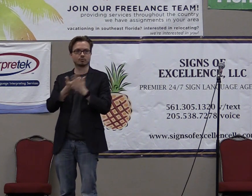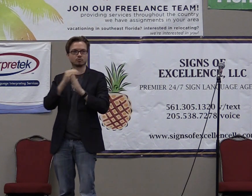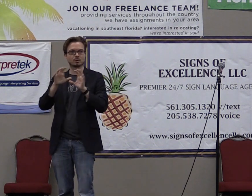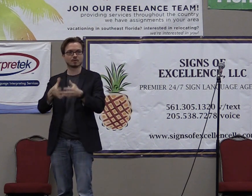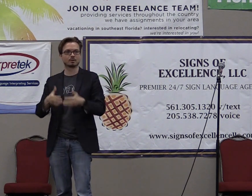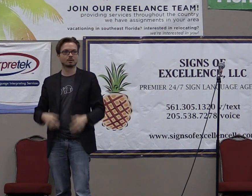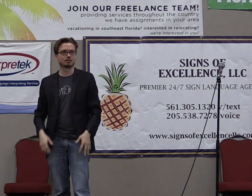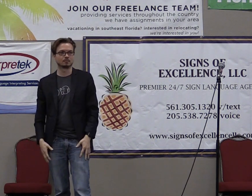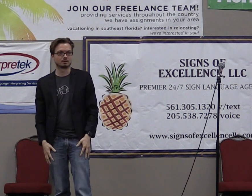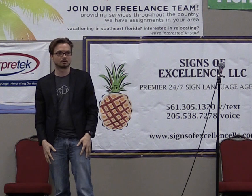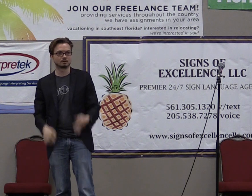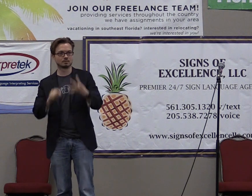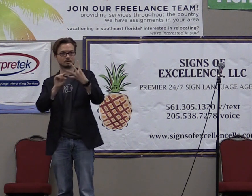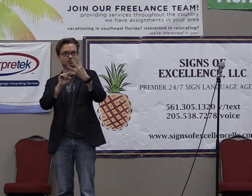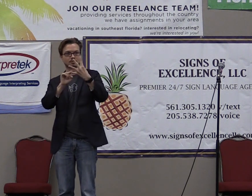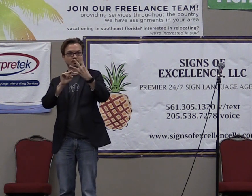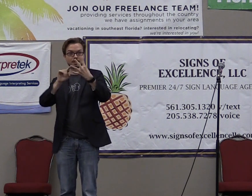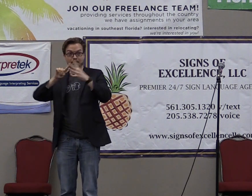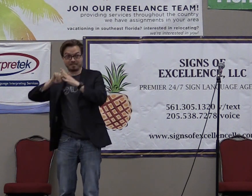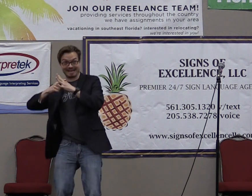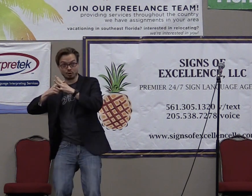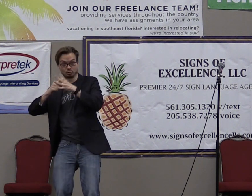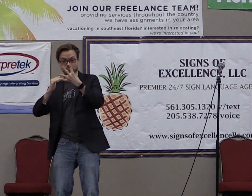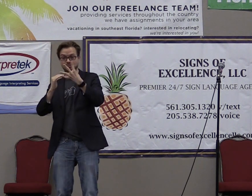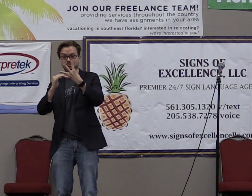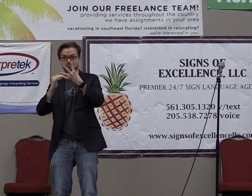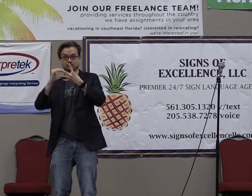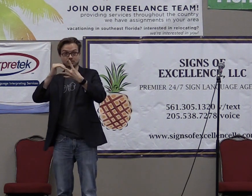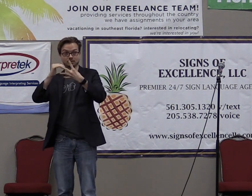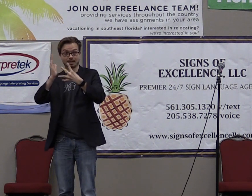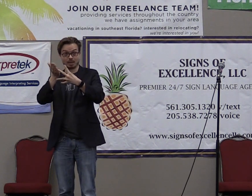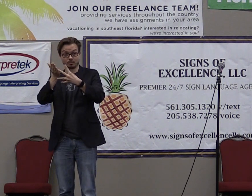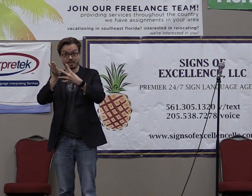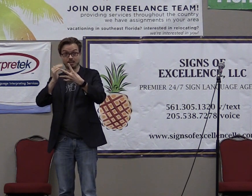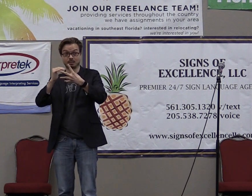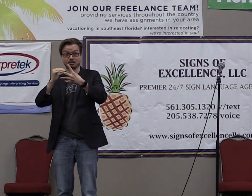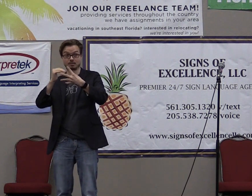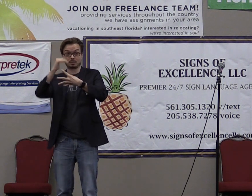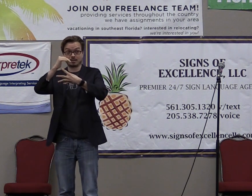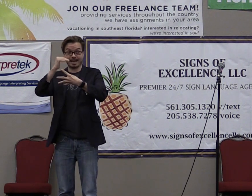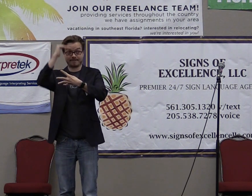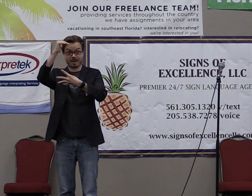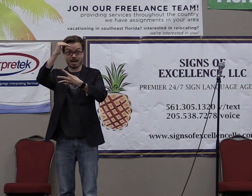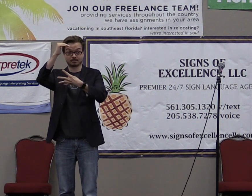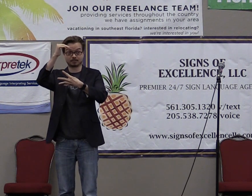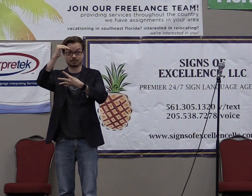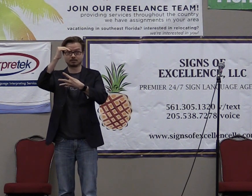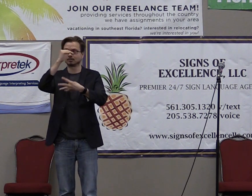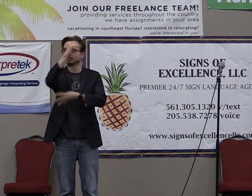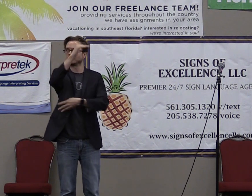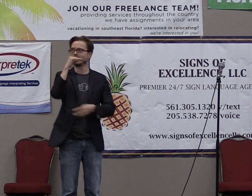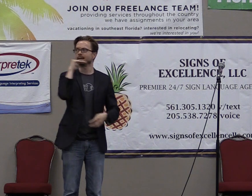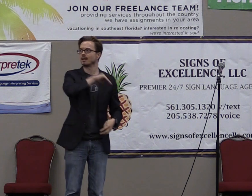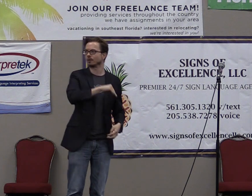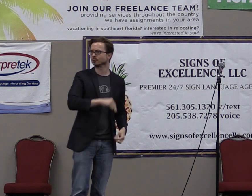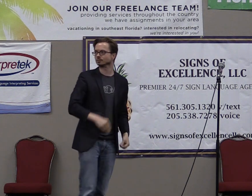Oh, I think I need to add a new class. Beginner, intermediate,